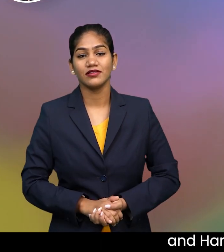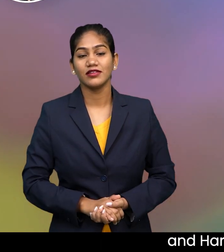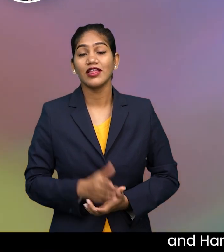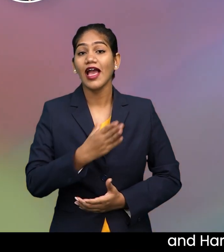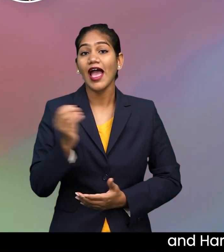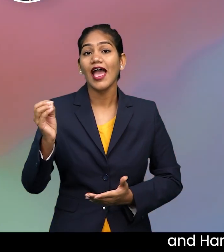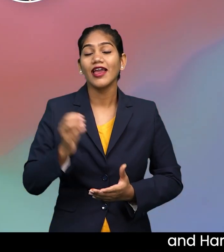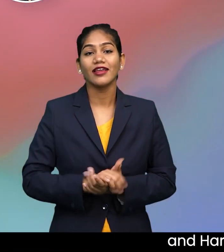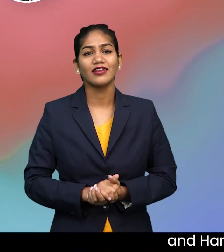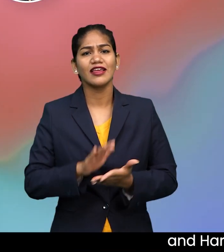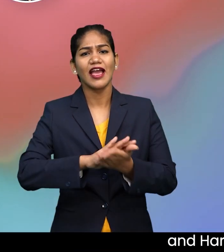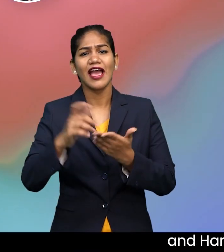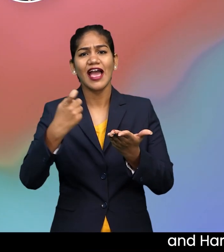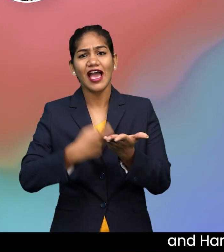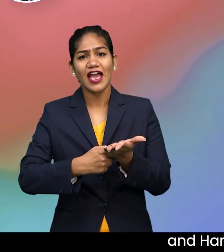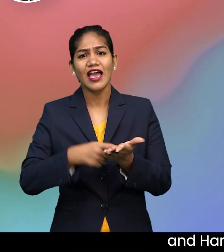And Haryana has just